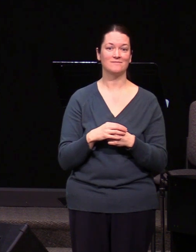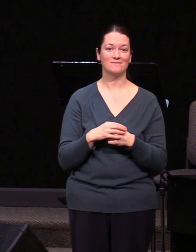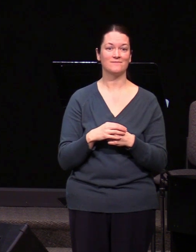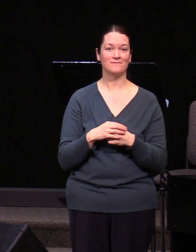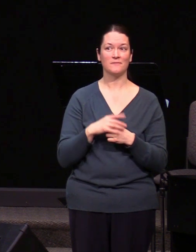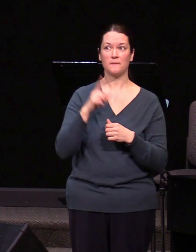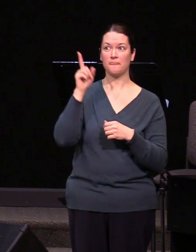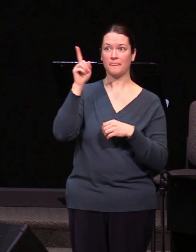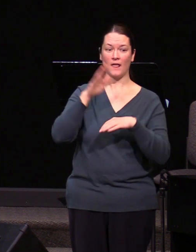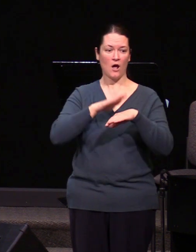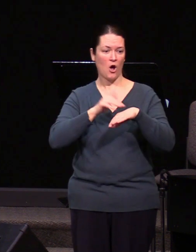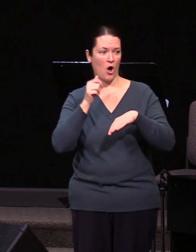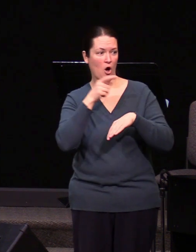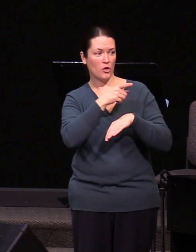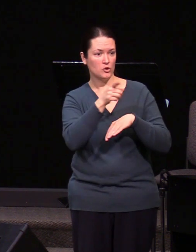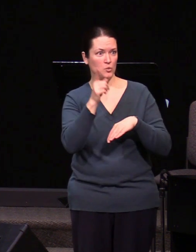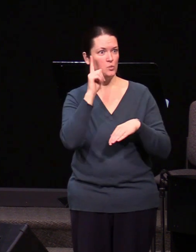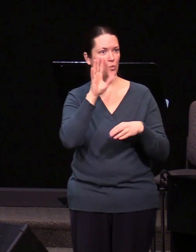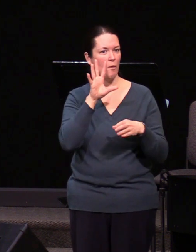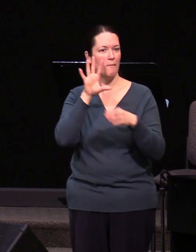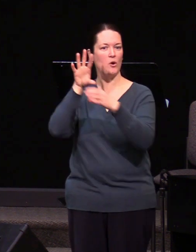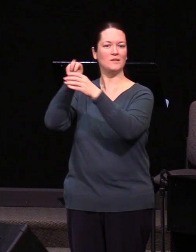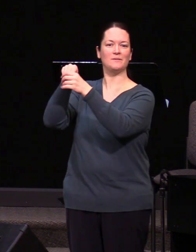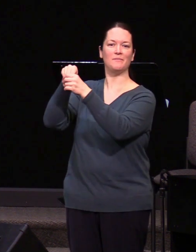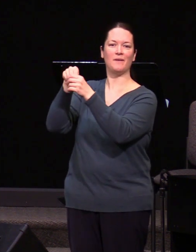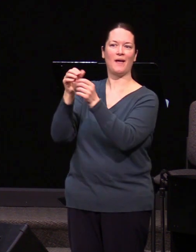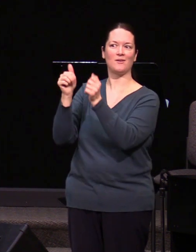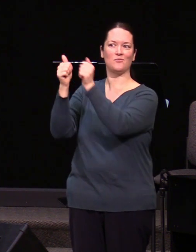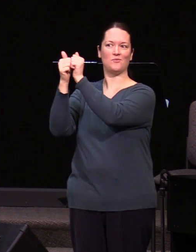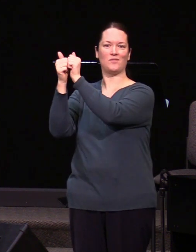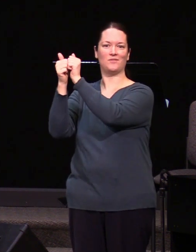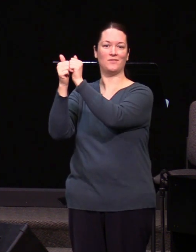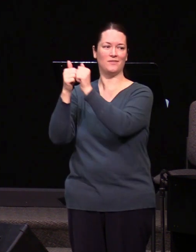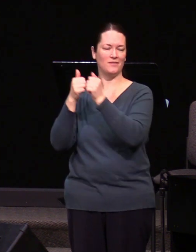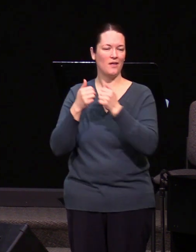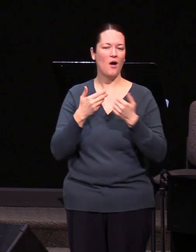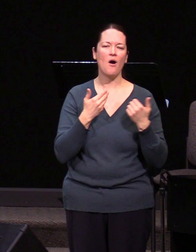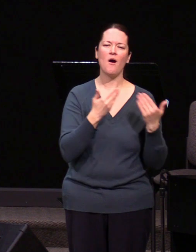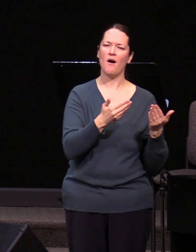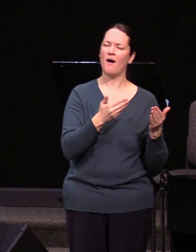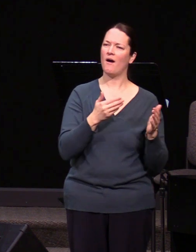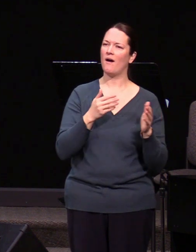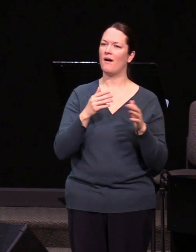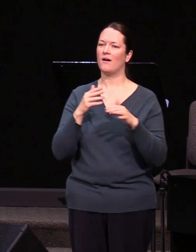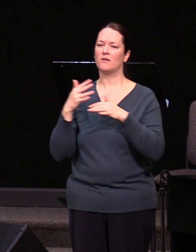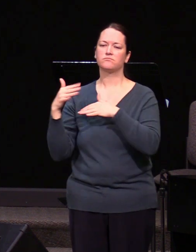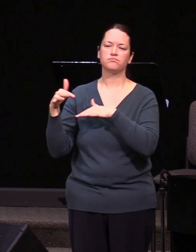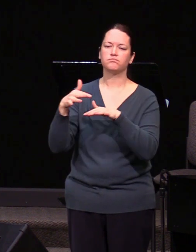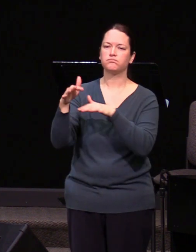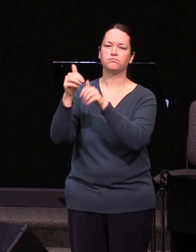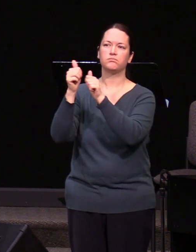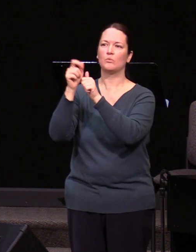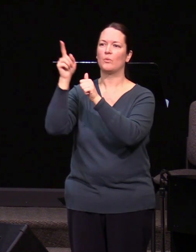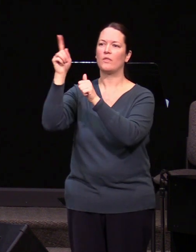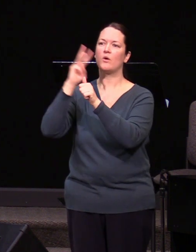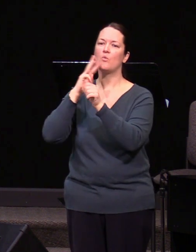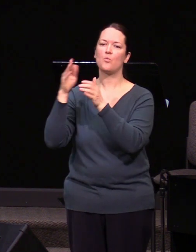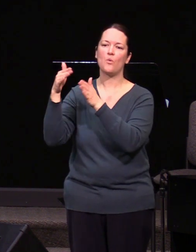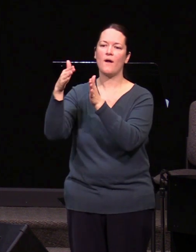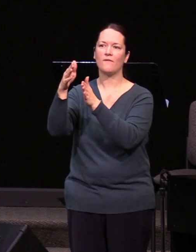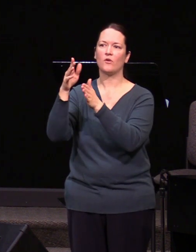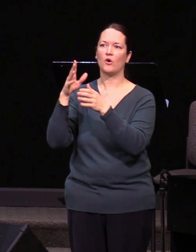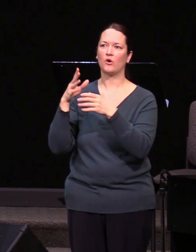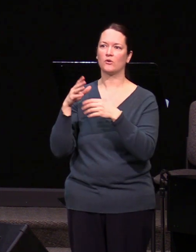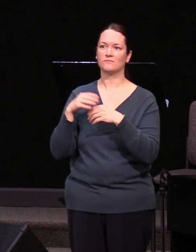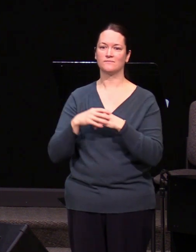He's calling you to participate in it. He's calling you to let loose and ride the current of the river, to go out into the